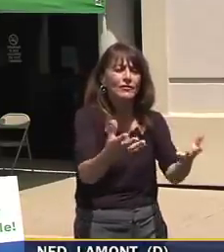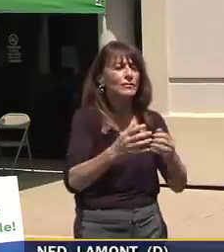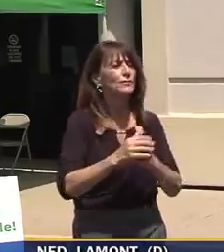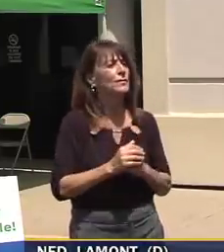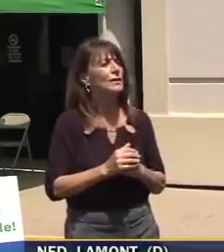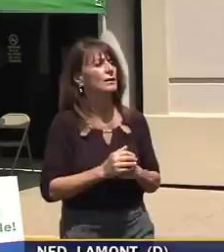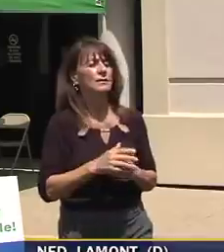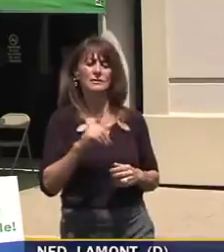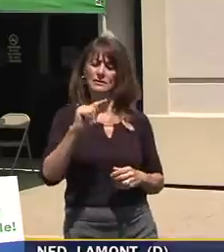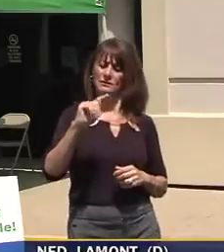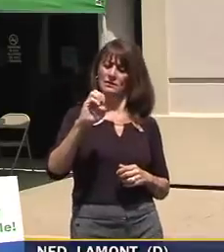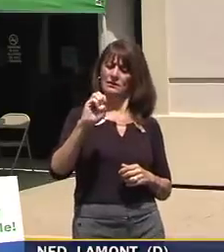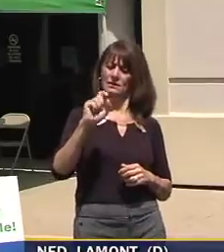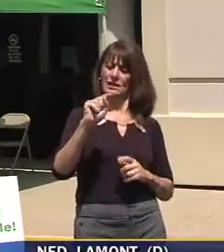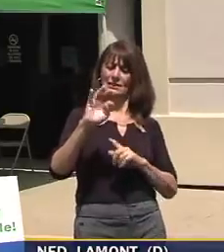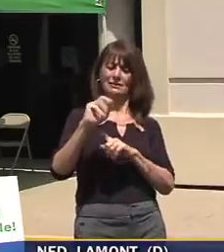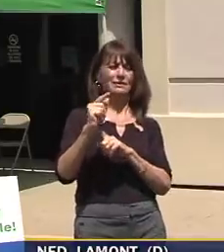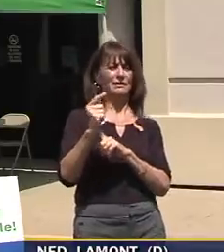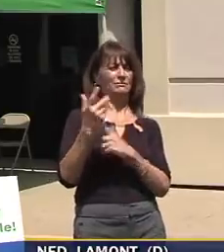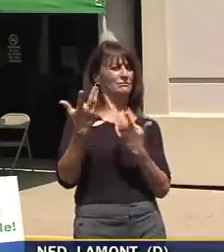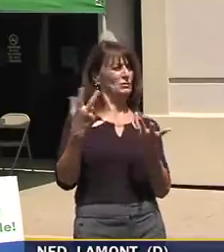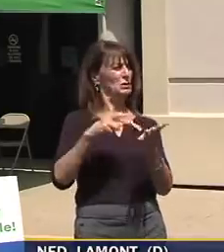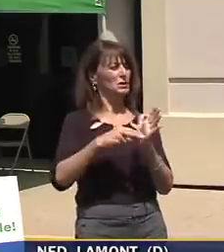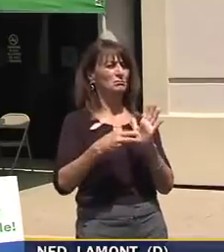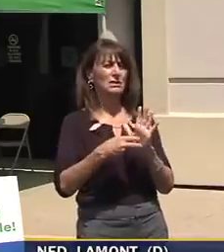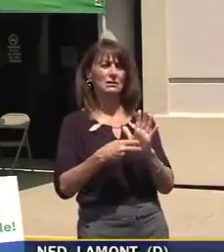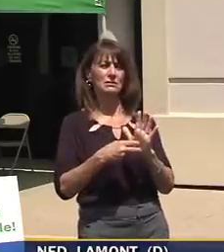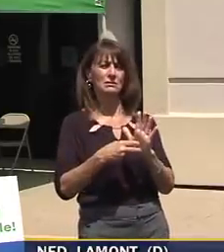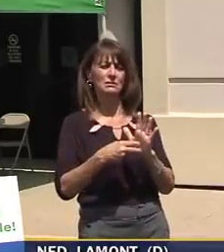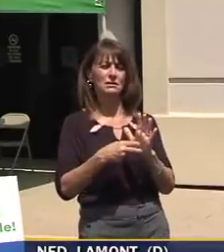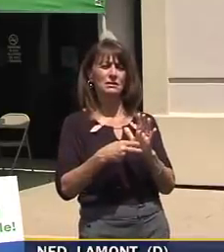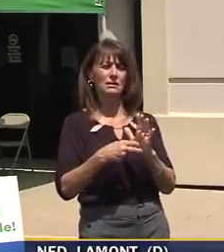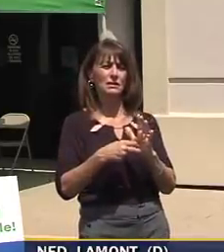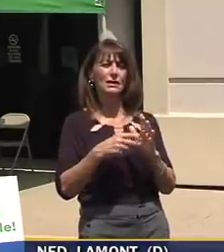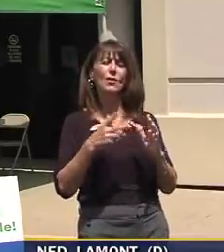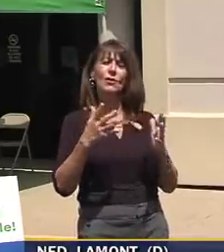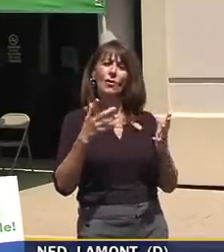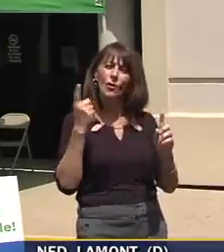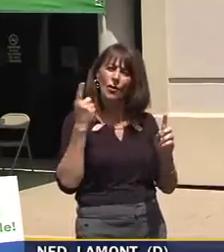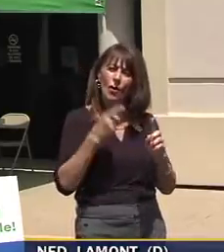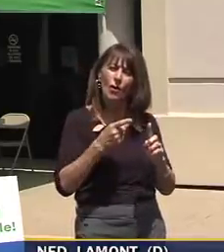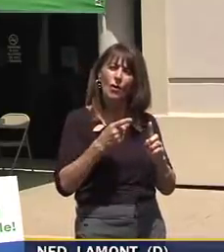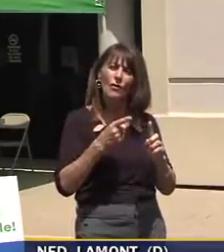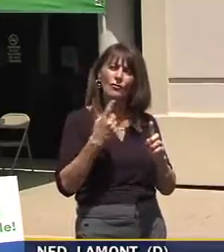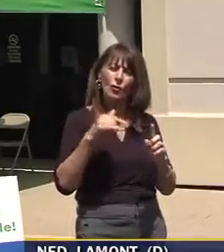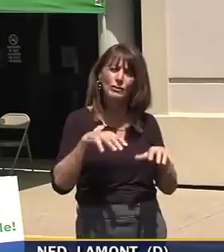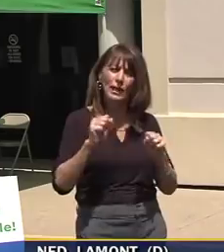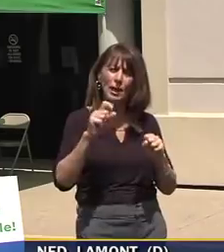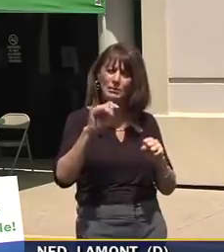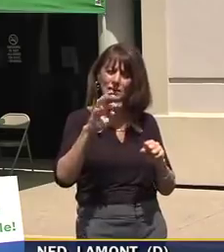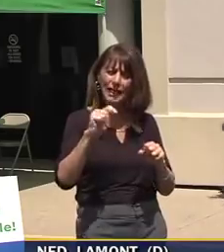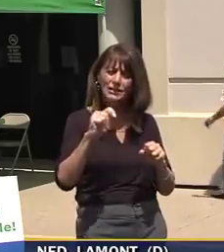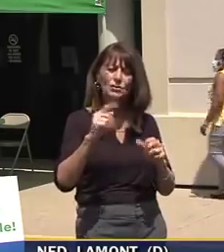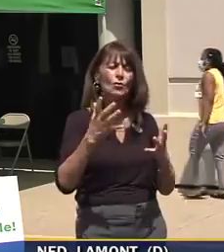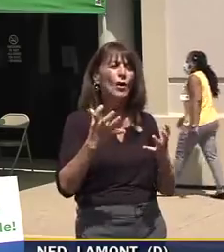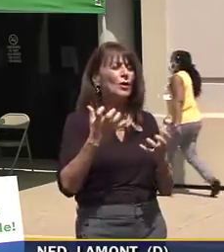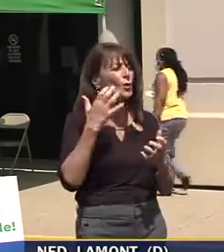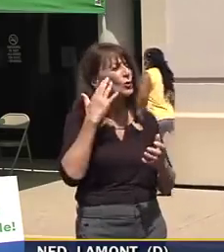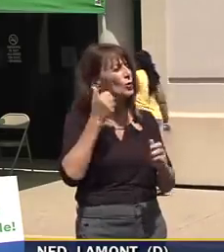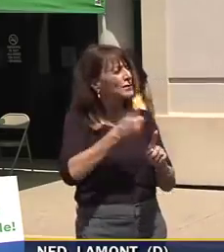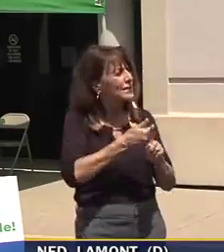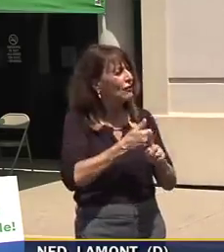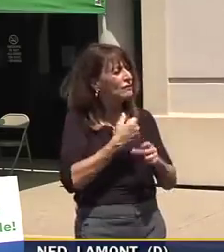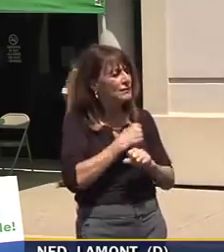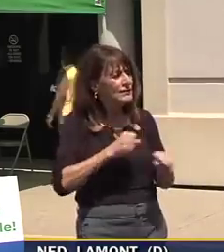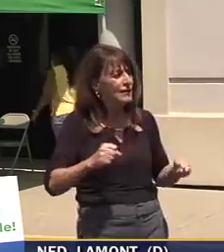means in a town like this, it means not only you know you're safe, but your neighbors know they're safe, your family knows they're